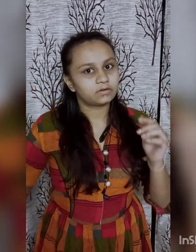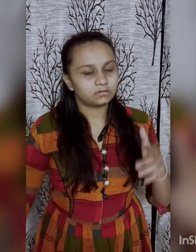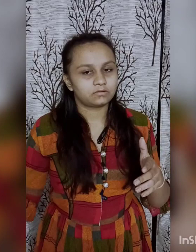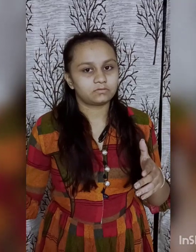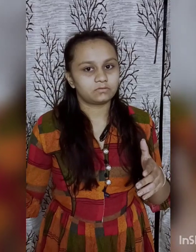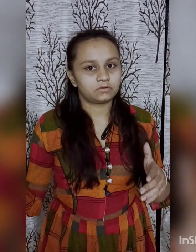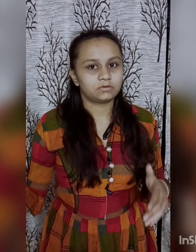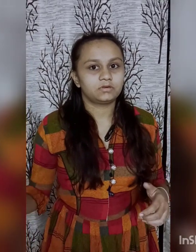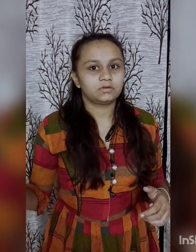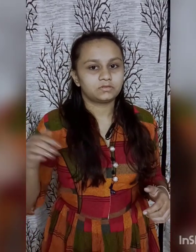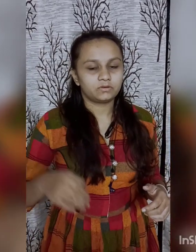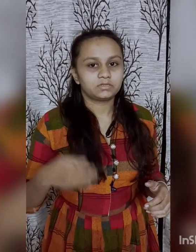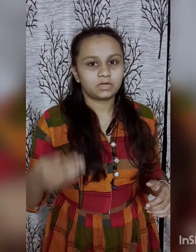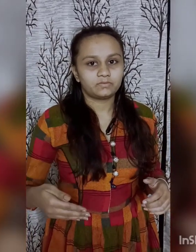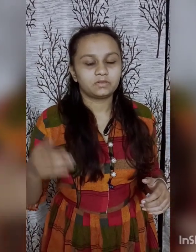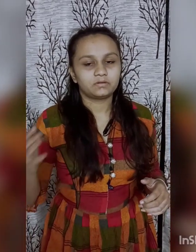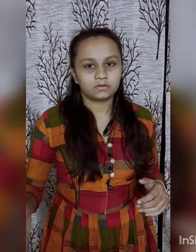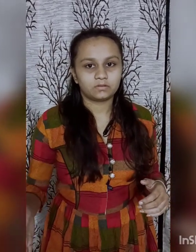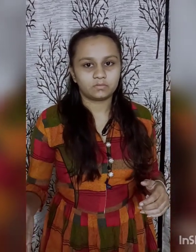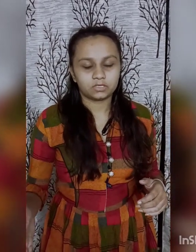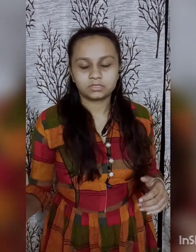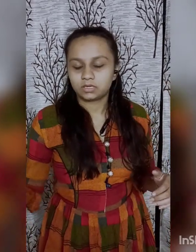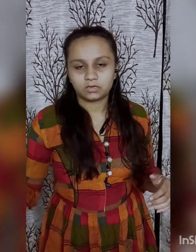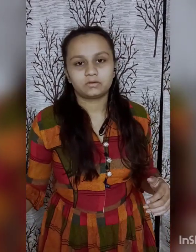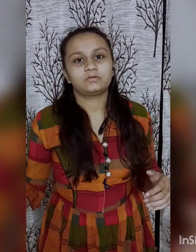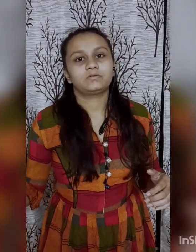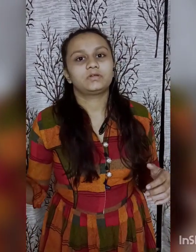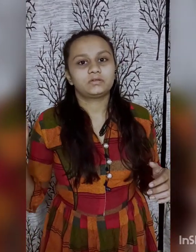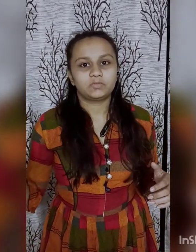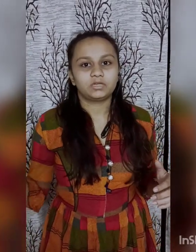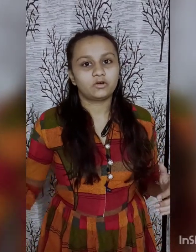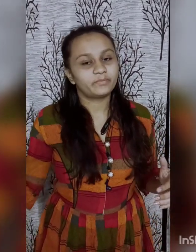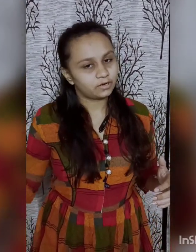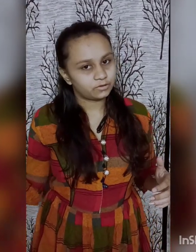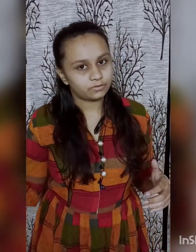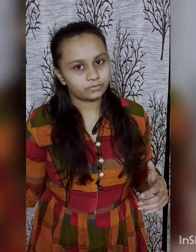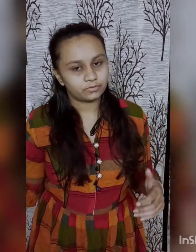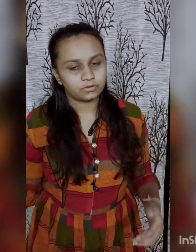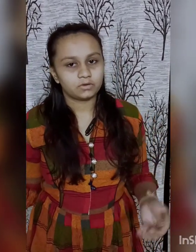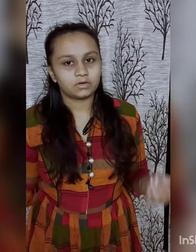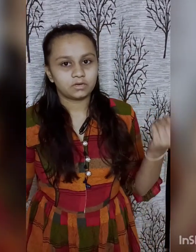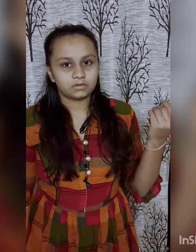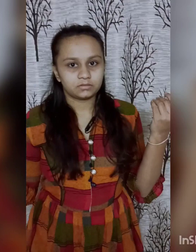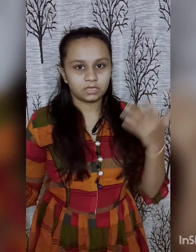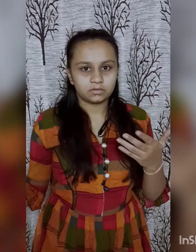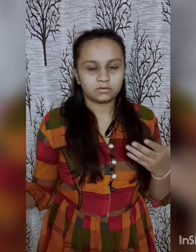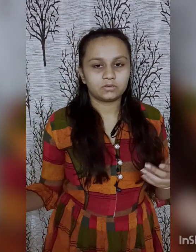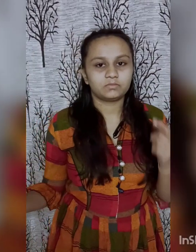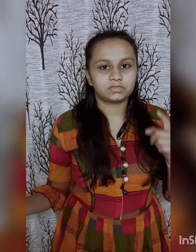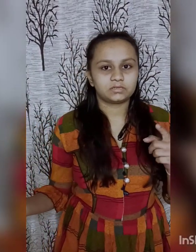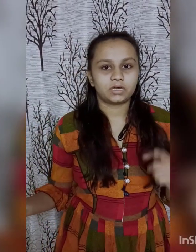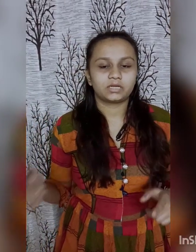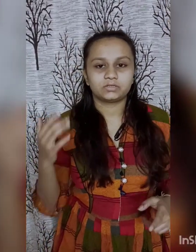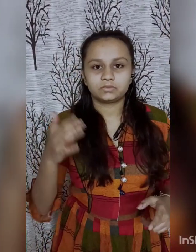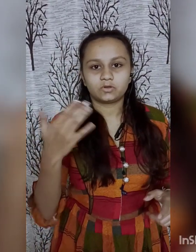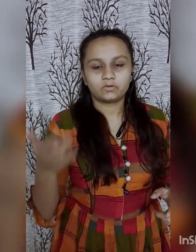control. So let's start with what is credit control and the meaning of credit control. Credit control means the adjustment of the volume